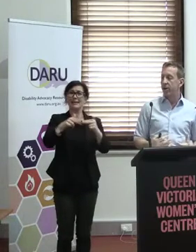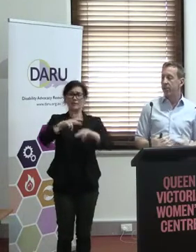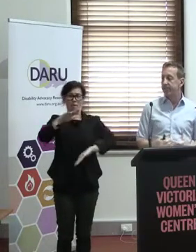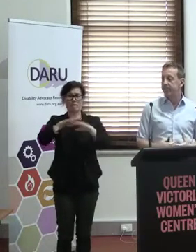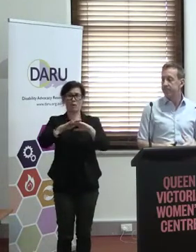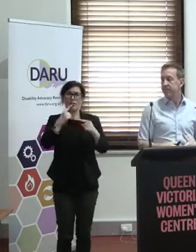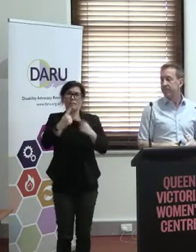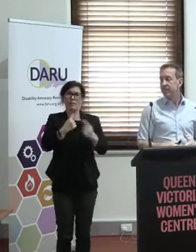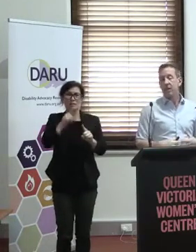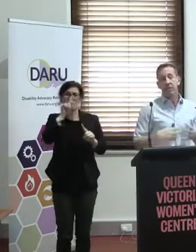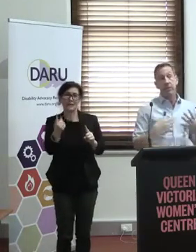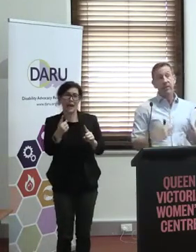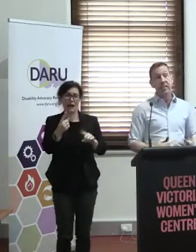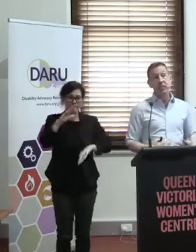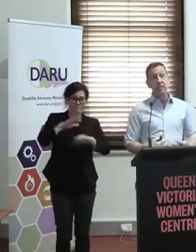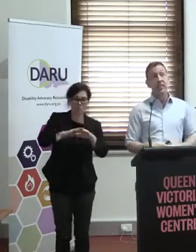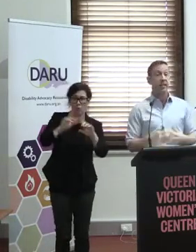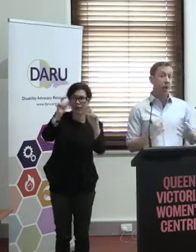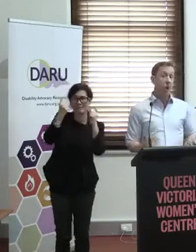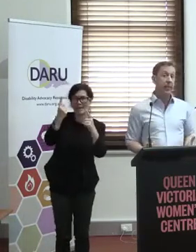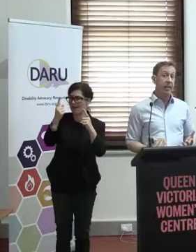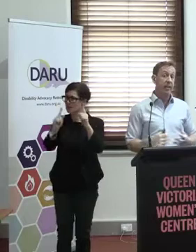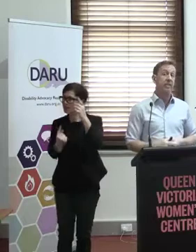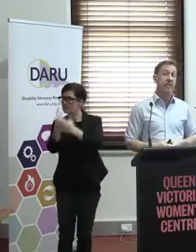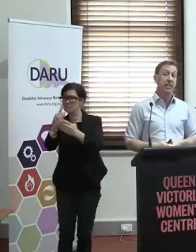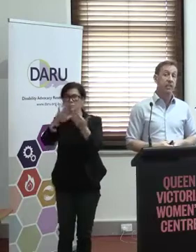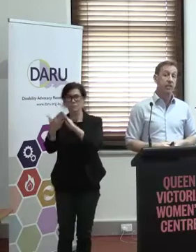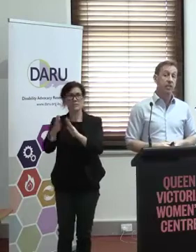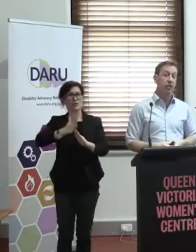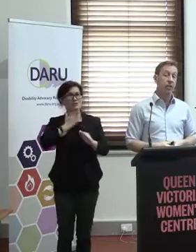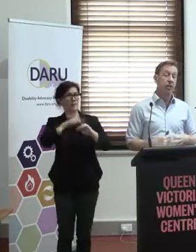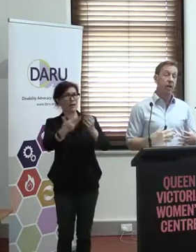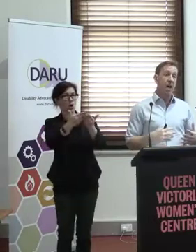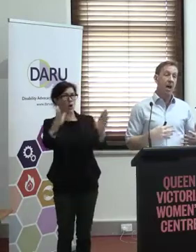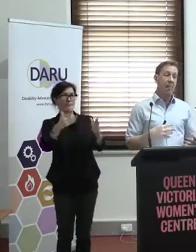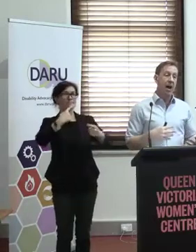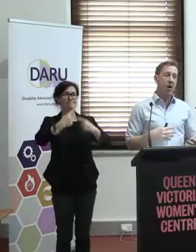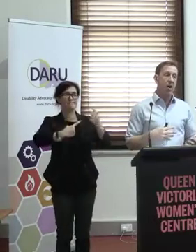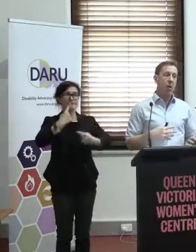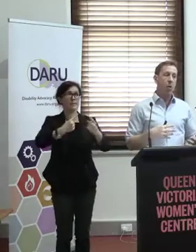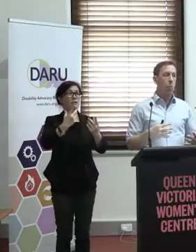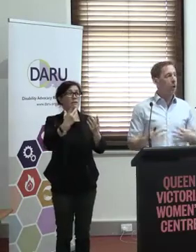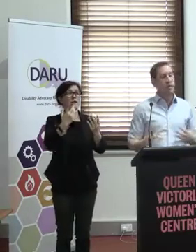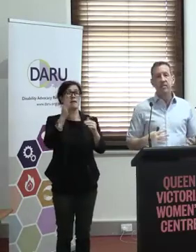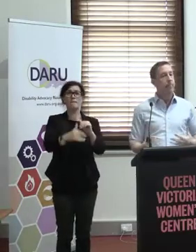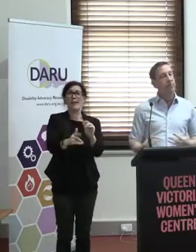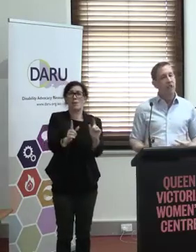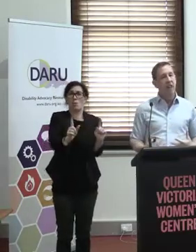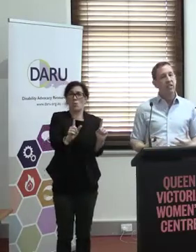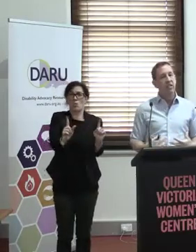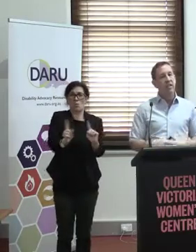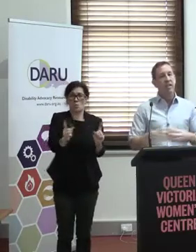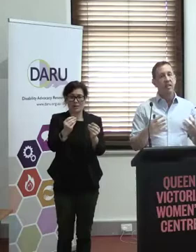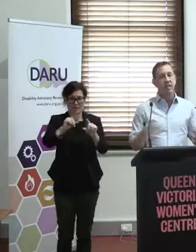to interpret. So we're really interested in opening a conversation with you about what some